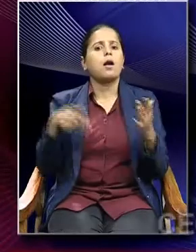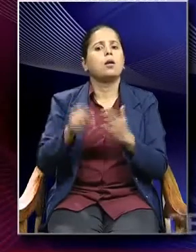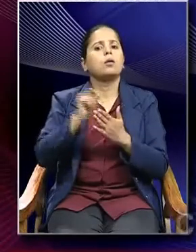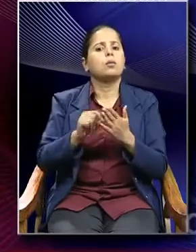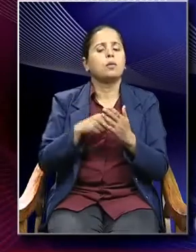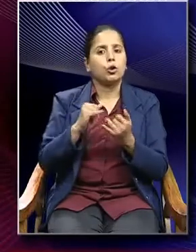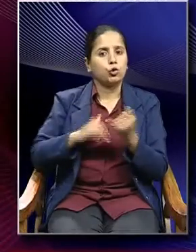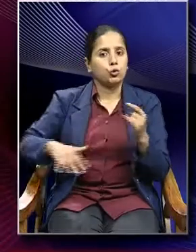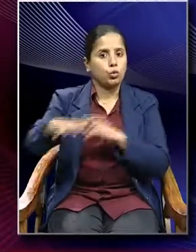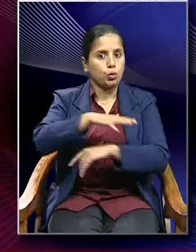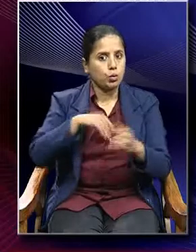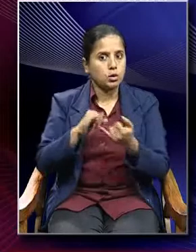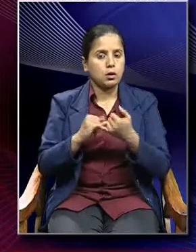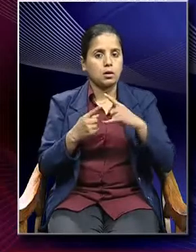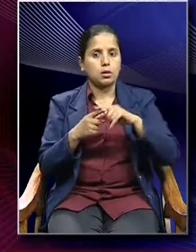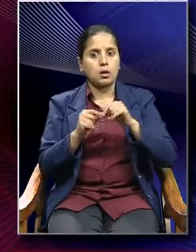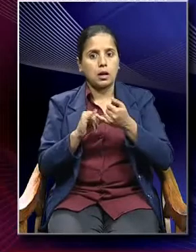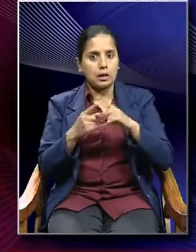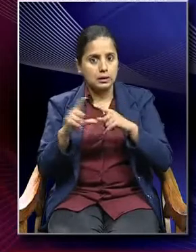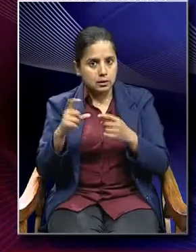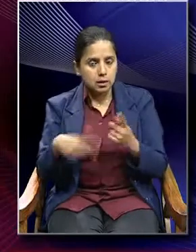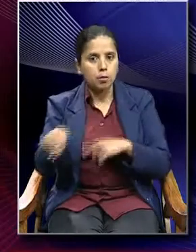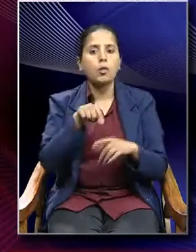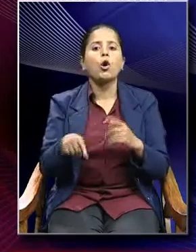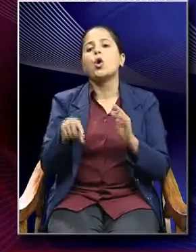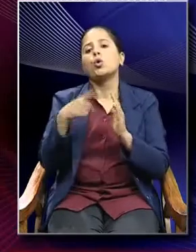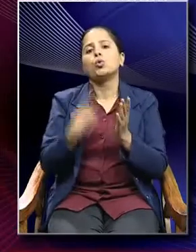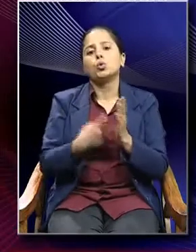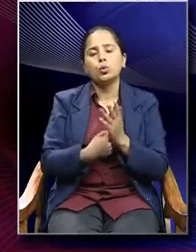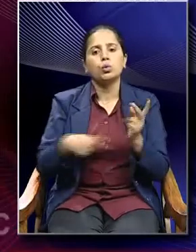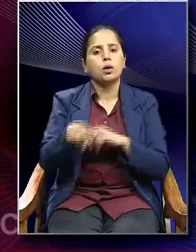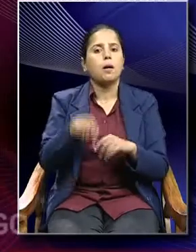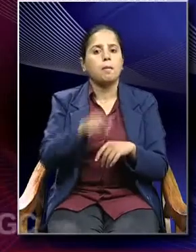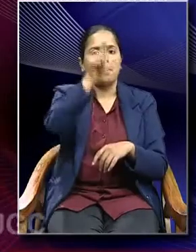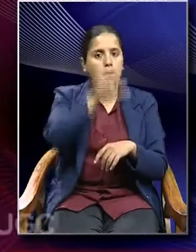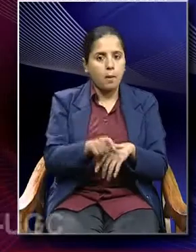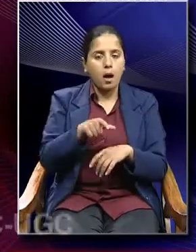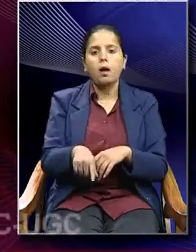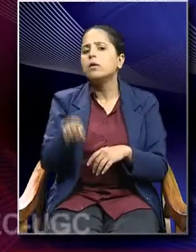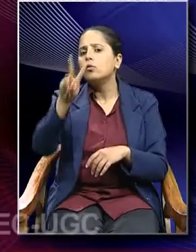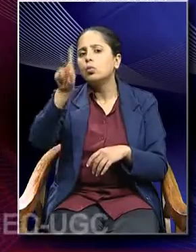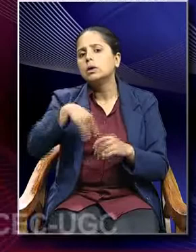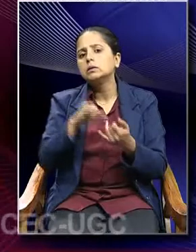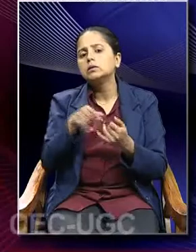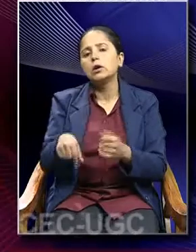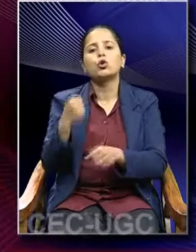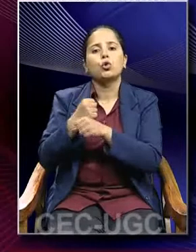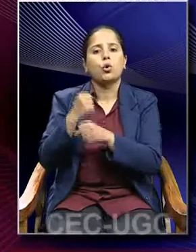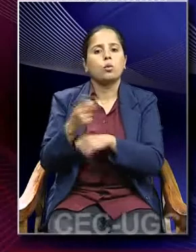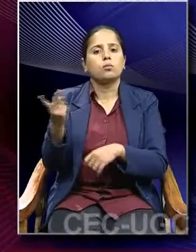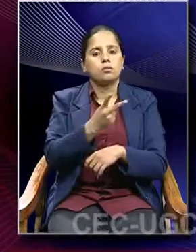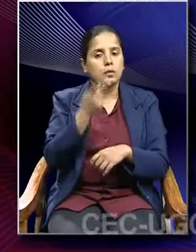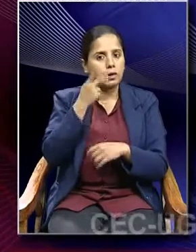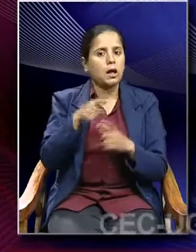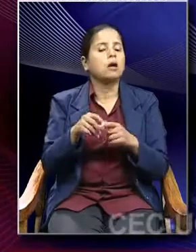social statistics, principles of sociology, and the man versus state. These are all based on the idea of